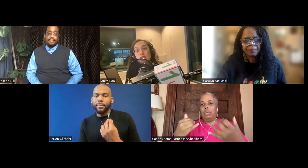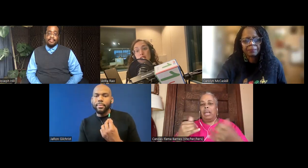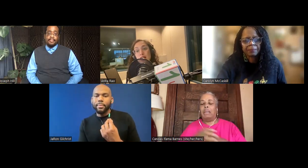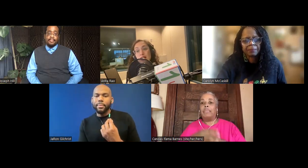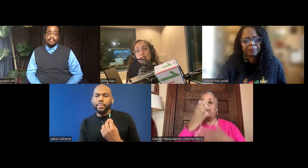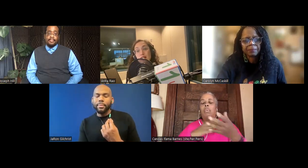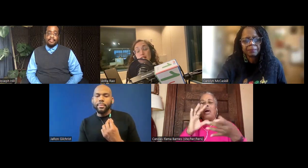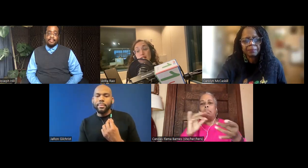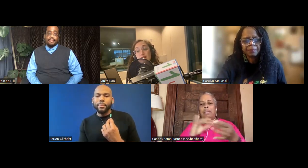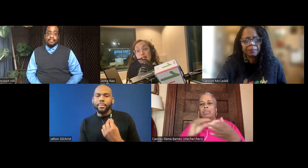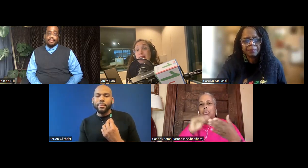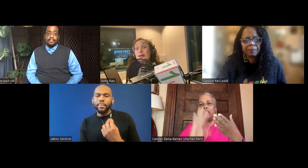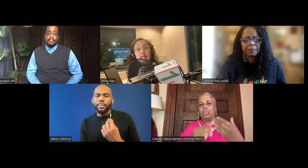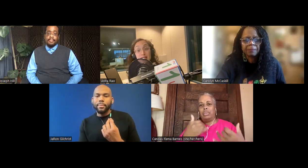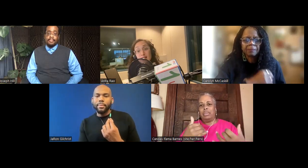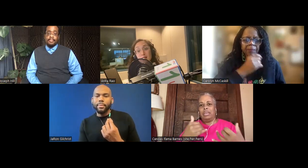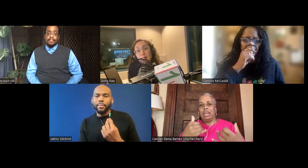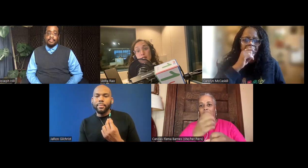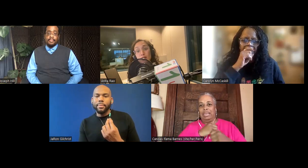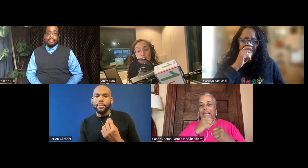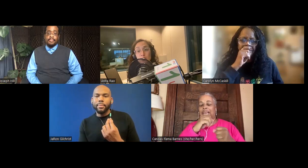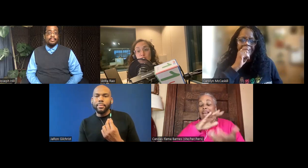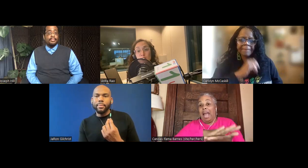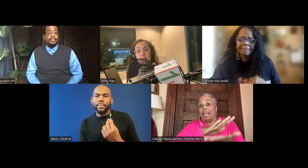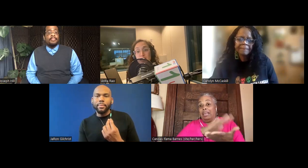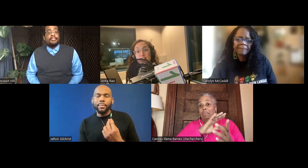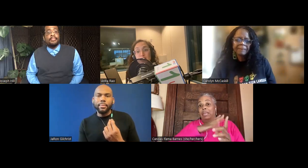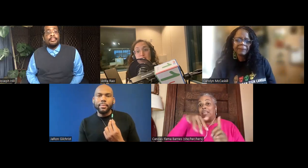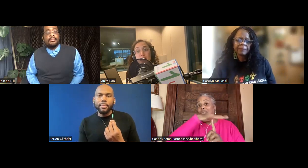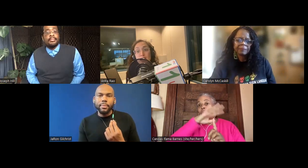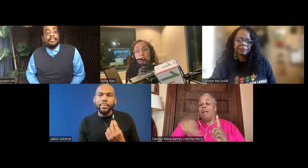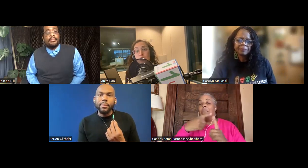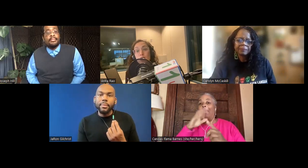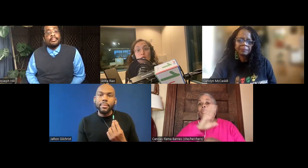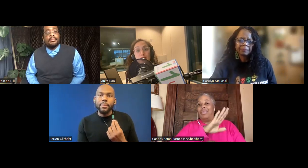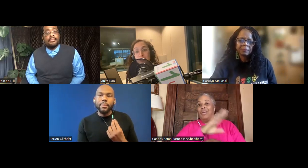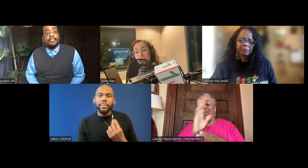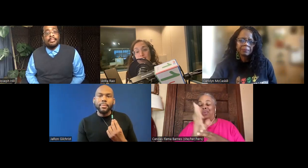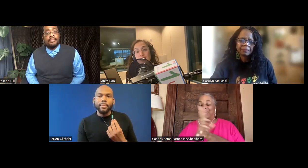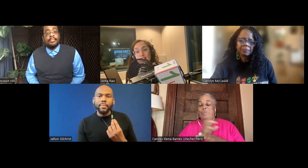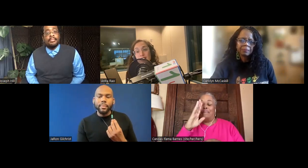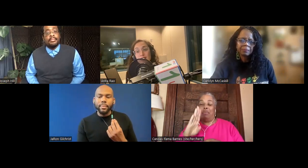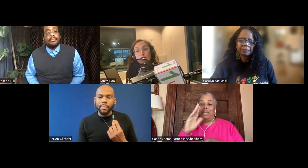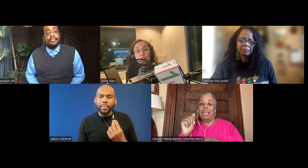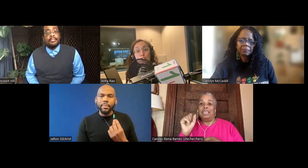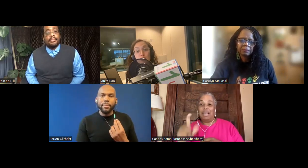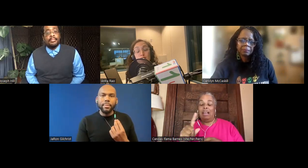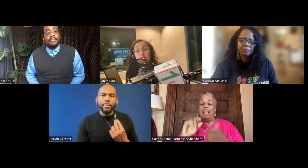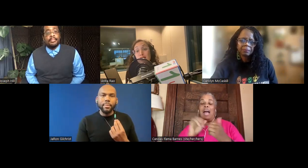get in academic settings about their use of BASL? How recognized and affirmed is it